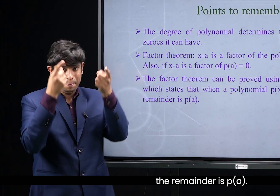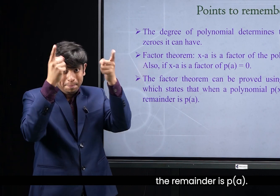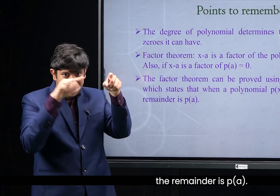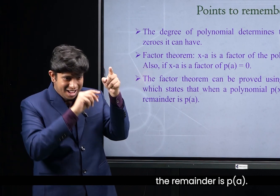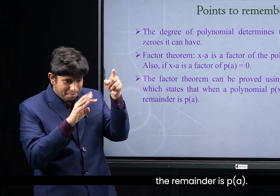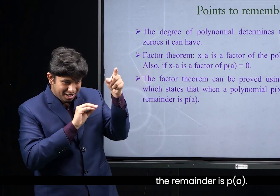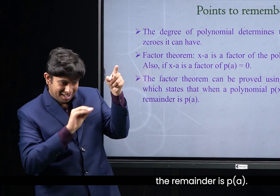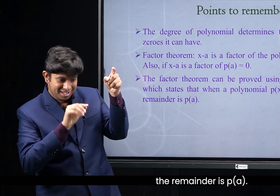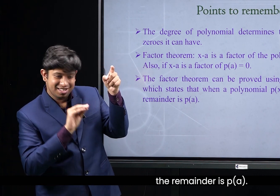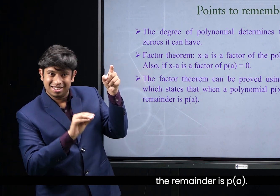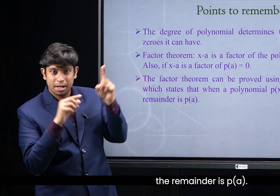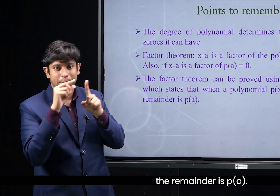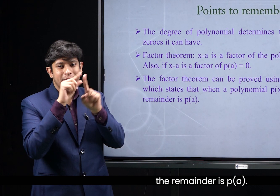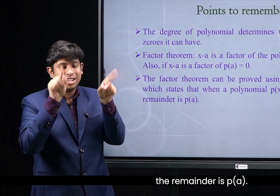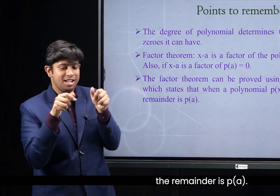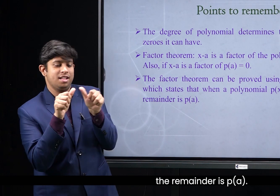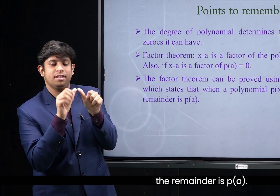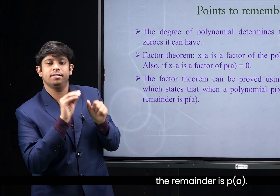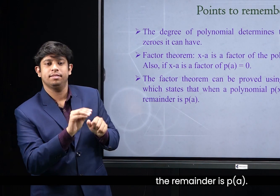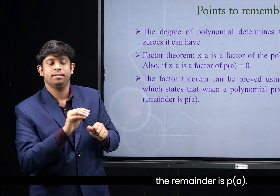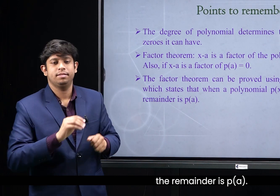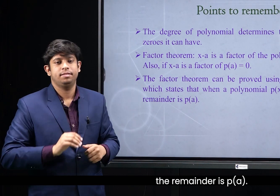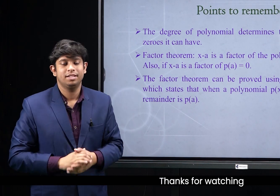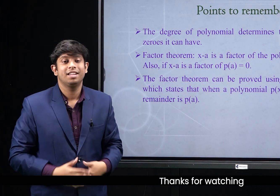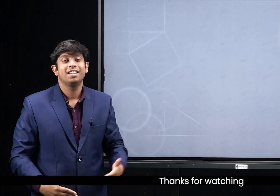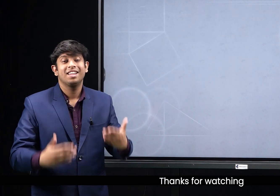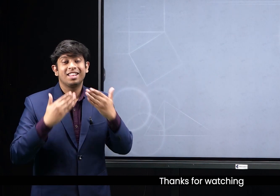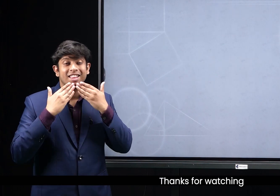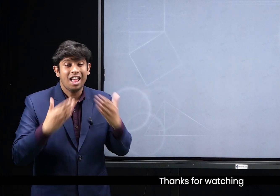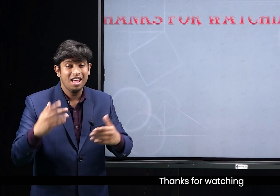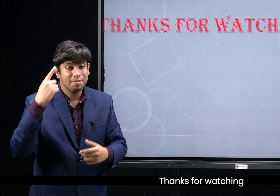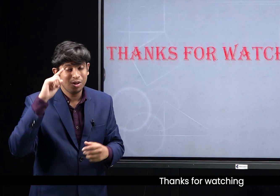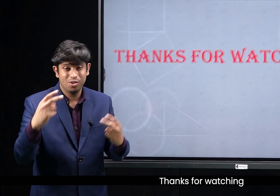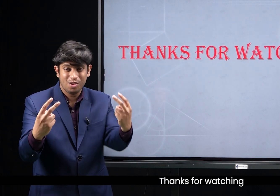Thanks for watching.